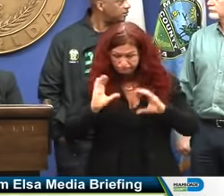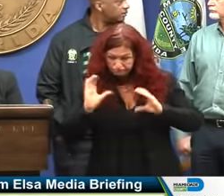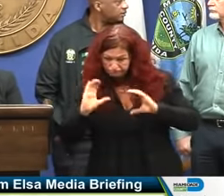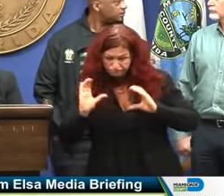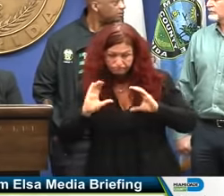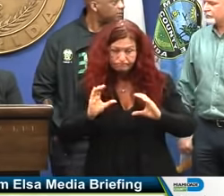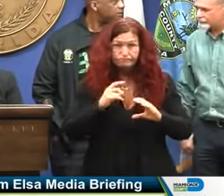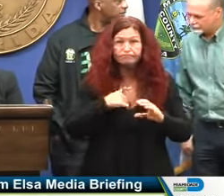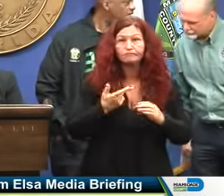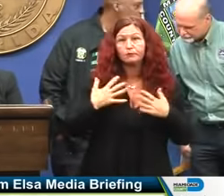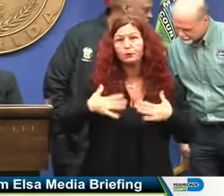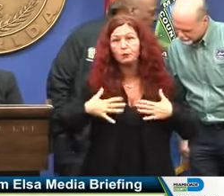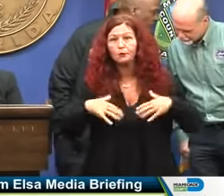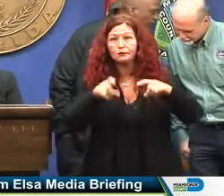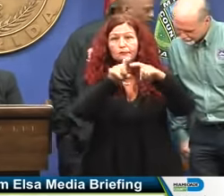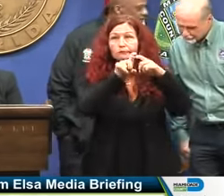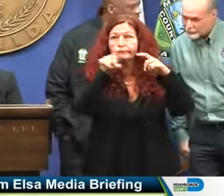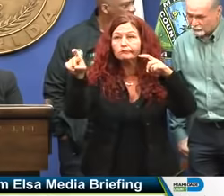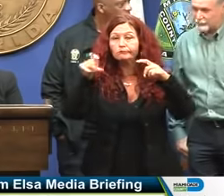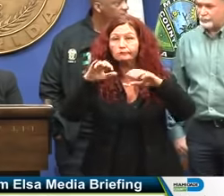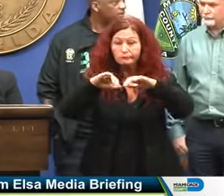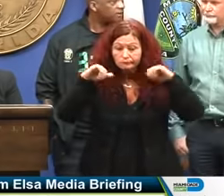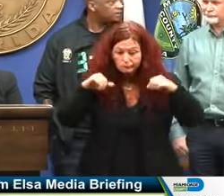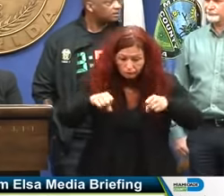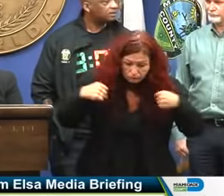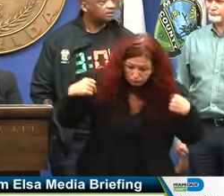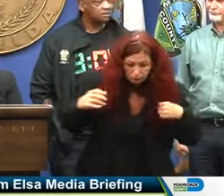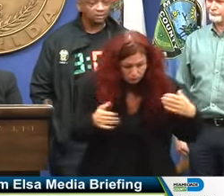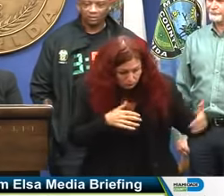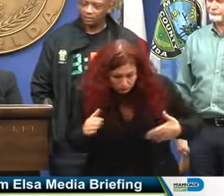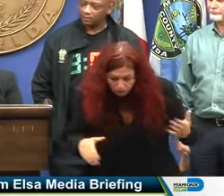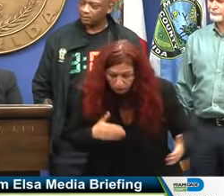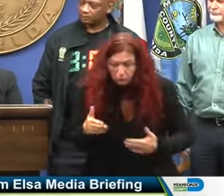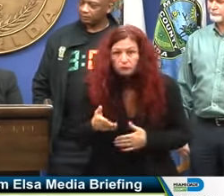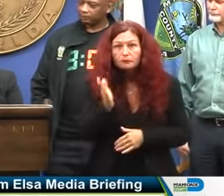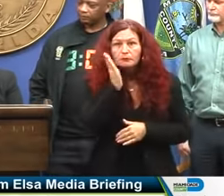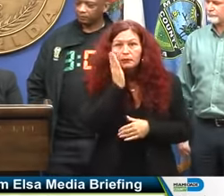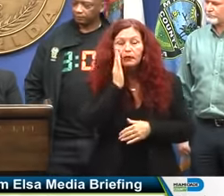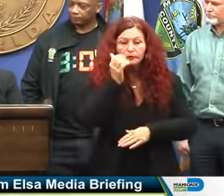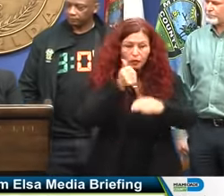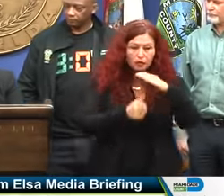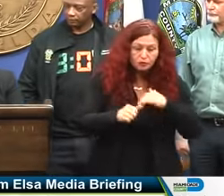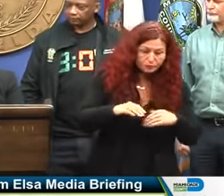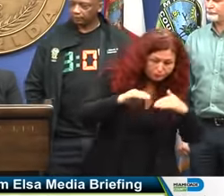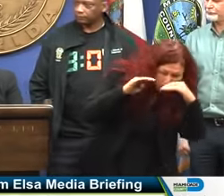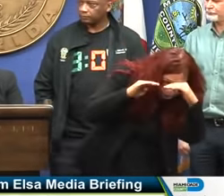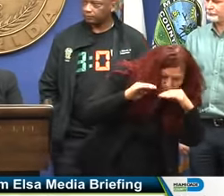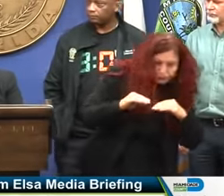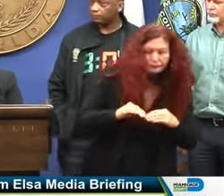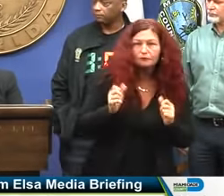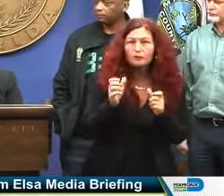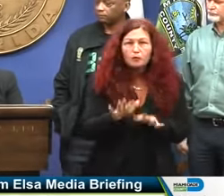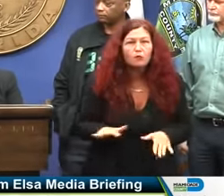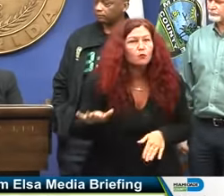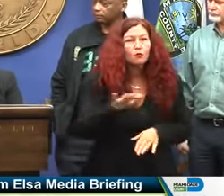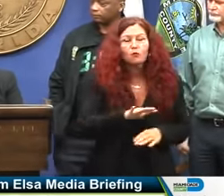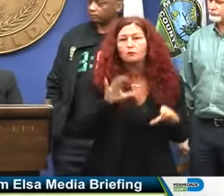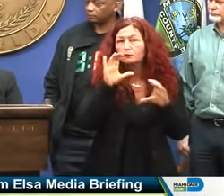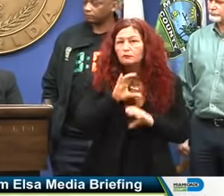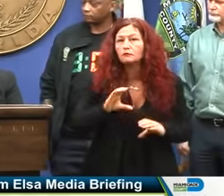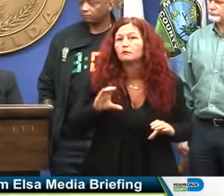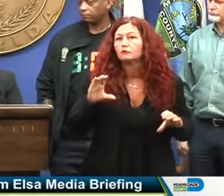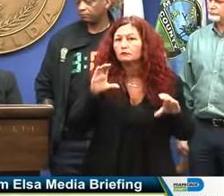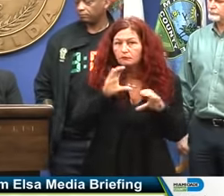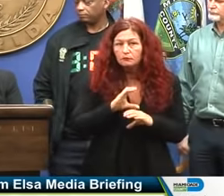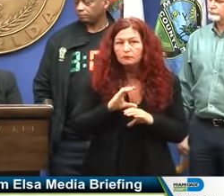in closets and under beds and other hiding places. In the areas of the building that were not accessible to